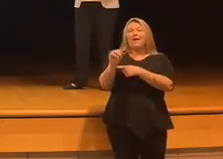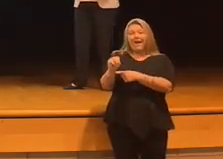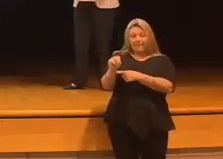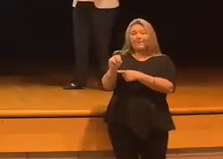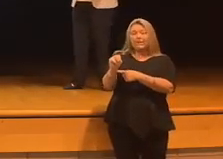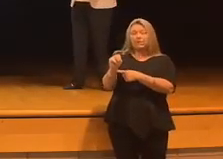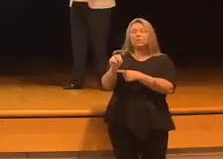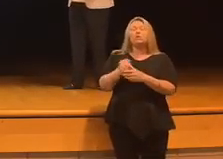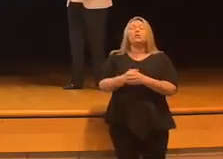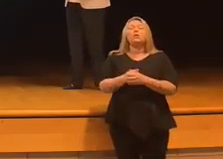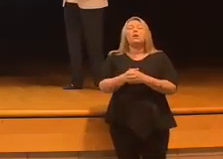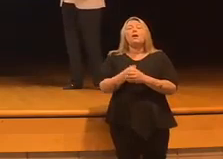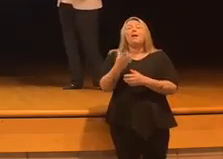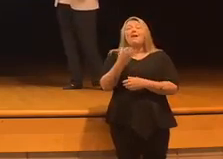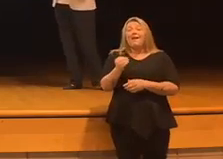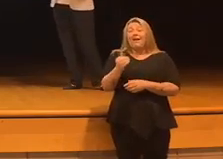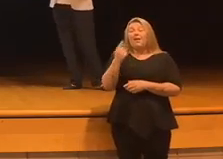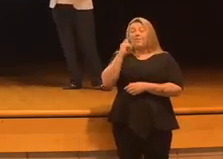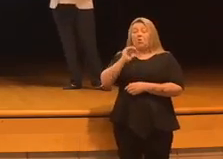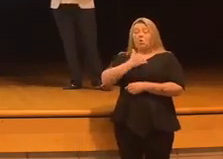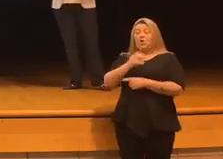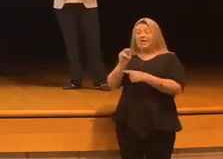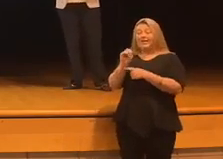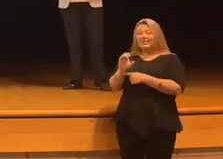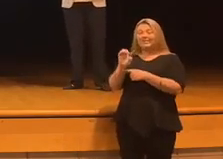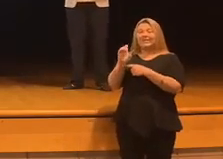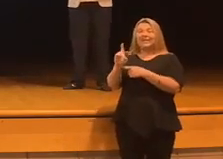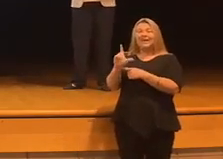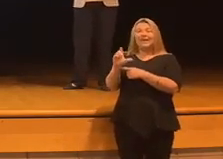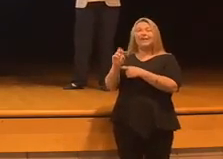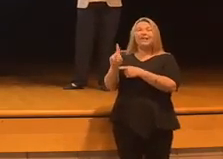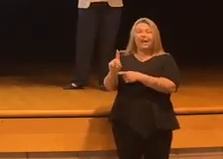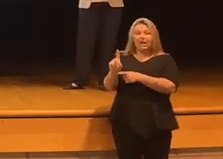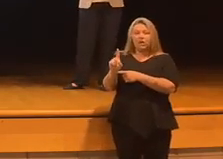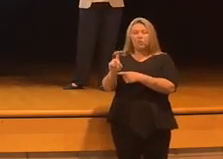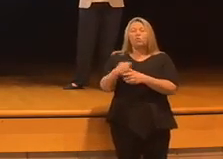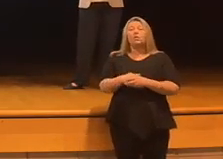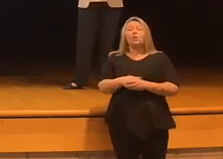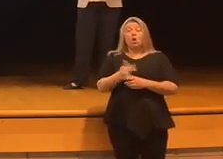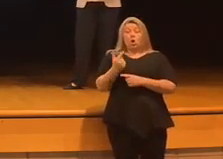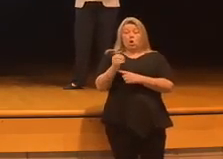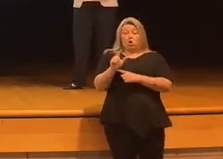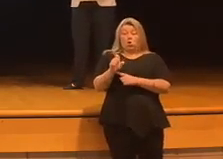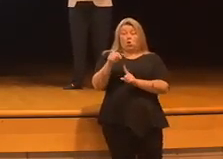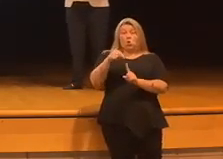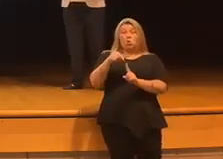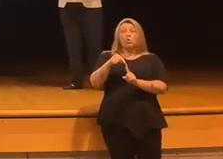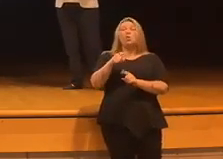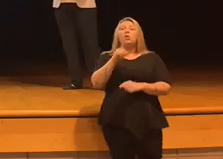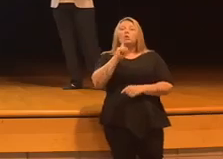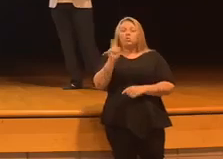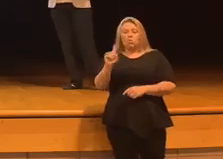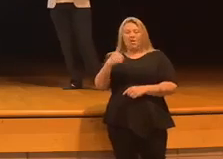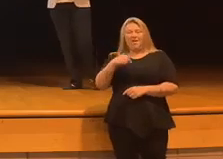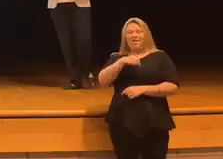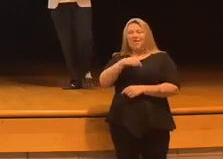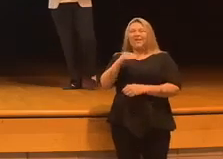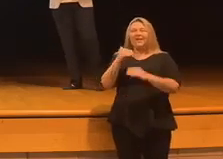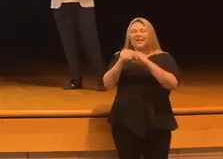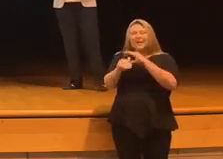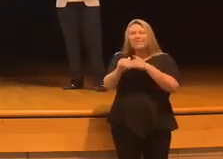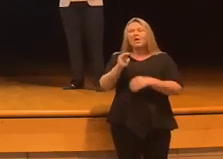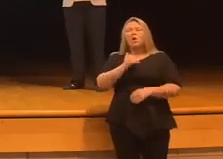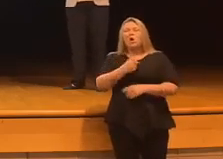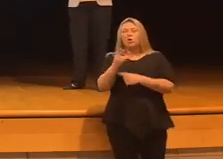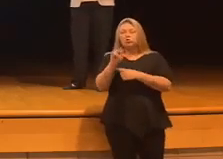suite and in our NC Ed Cloud. Google is where our email and Google Drive is,